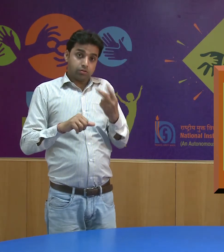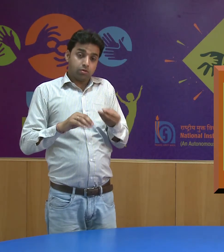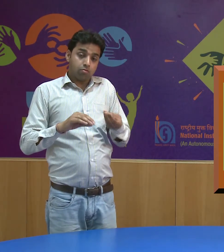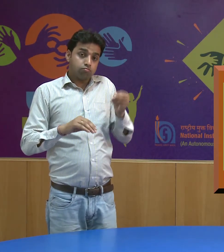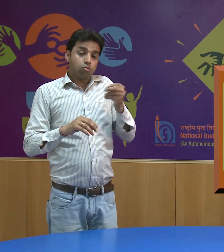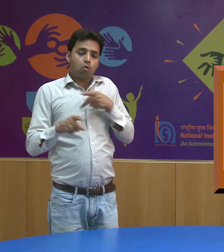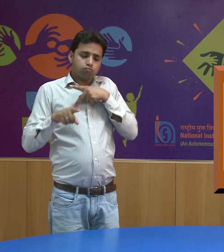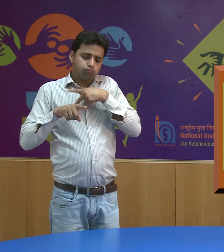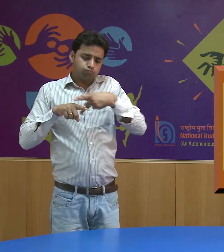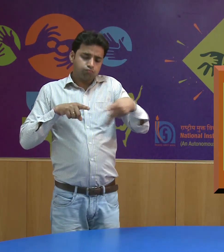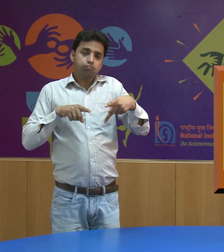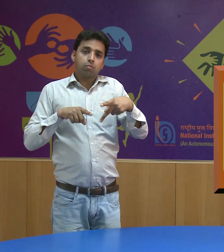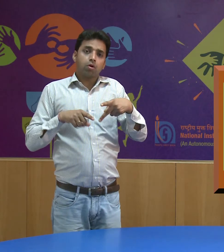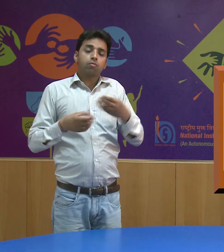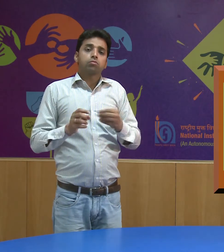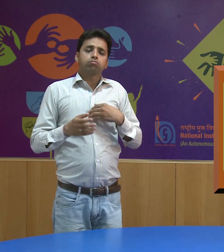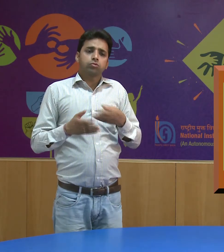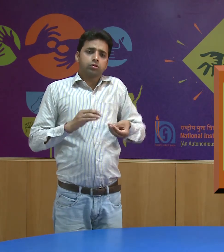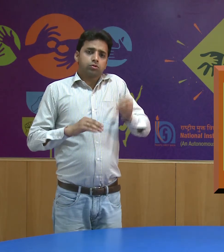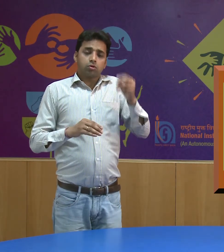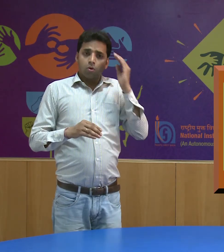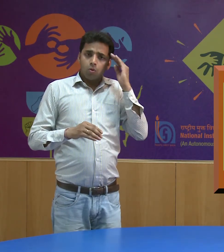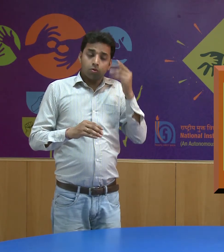profession their knowledge is needed.